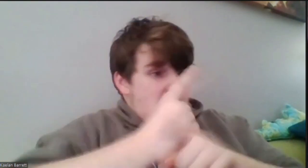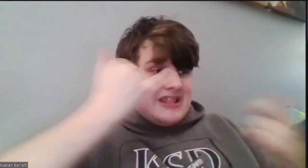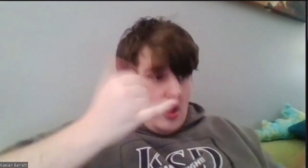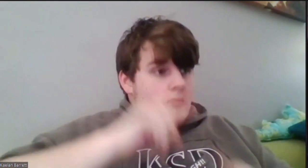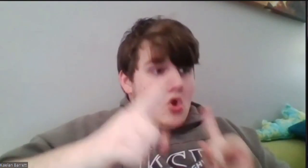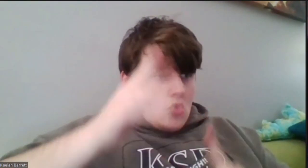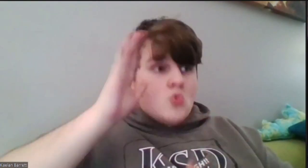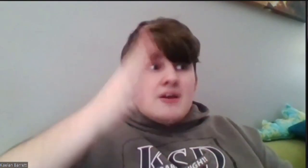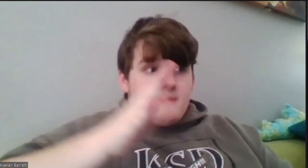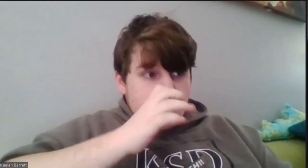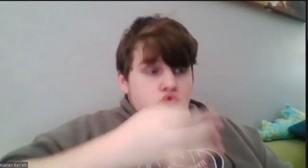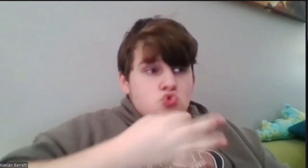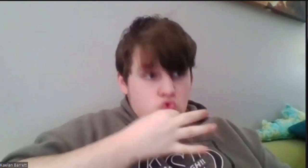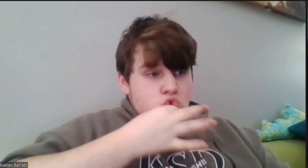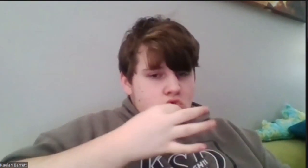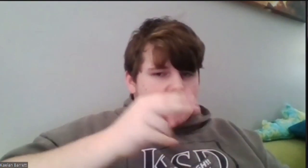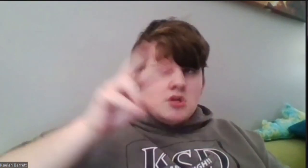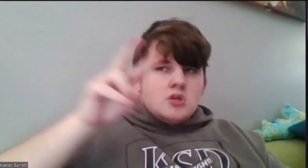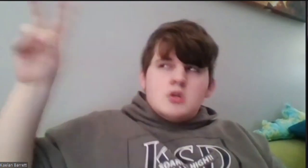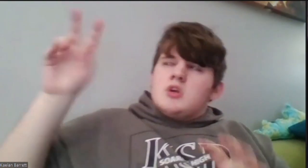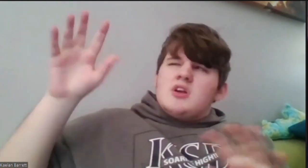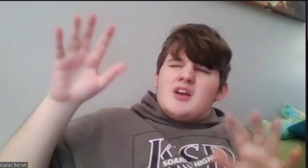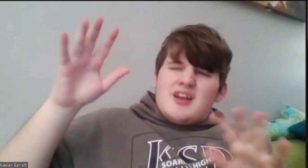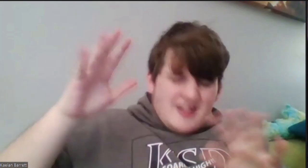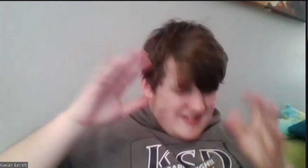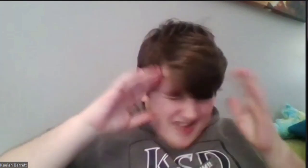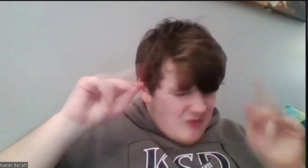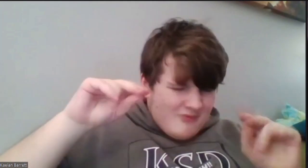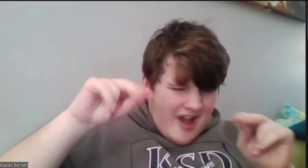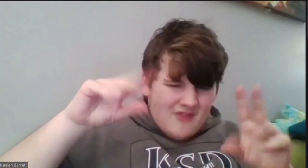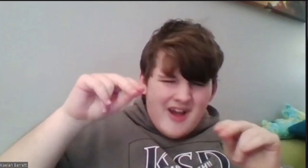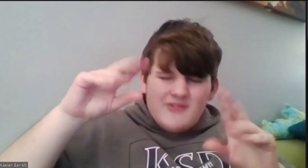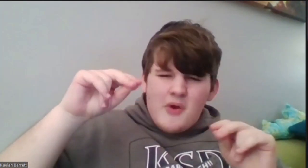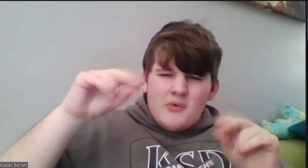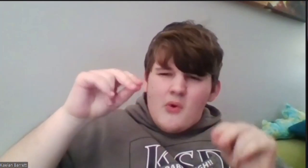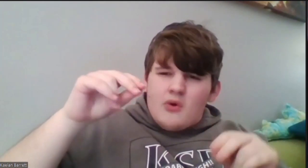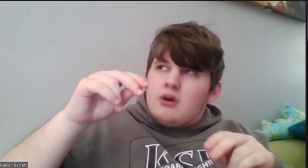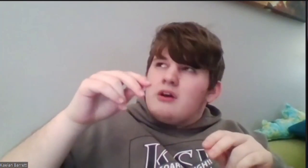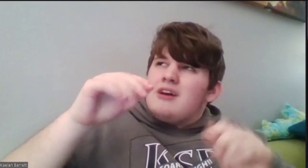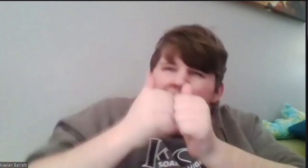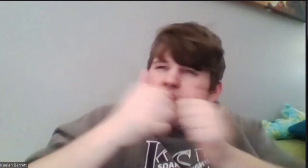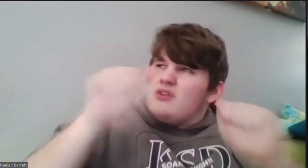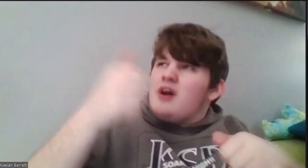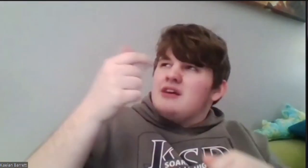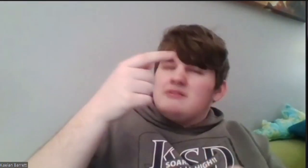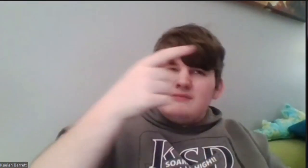Says, "Yeah, right now. Not right now, but in a few days, he will." And Scrooge is in